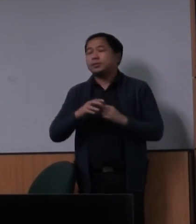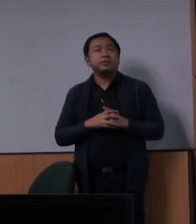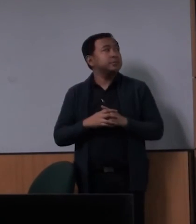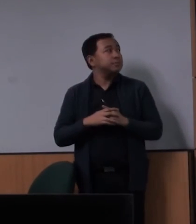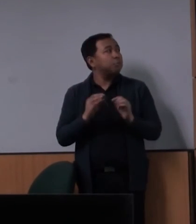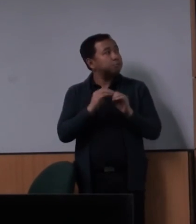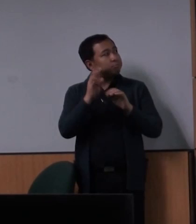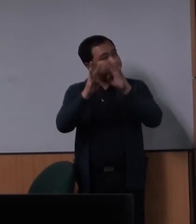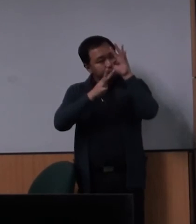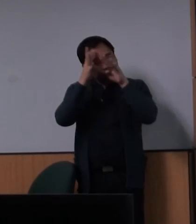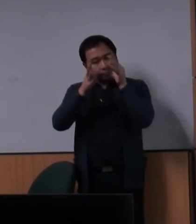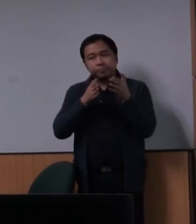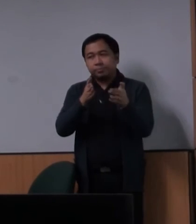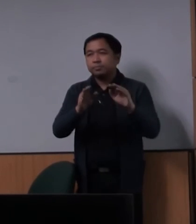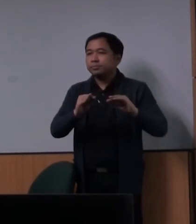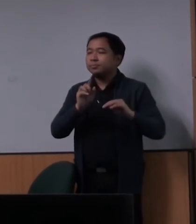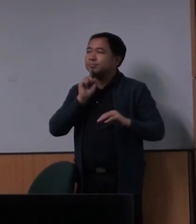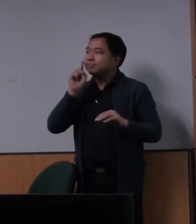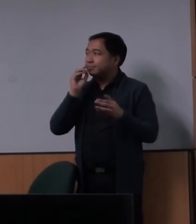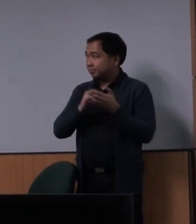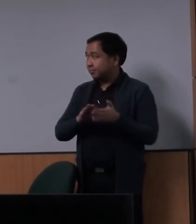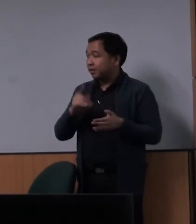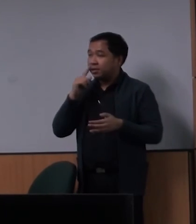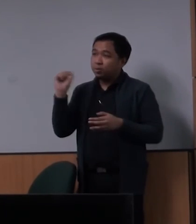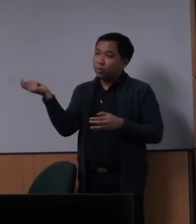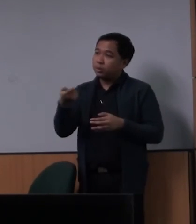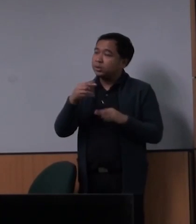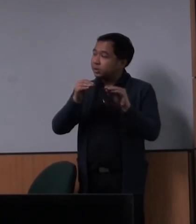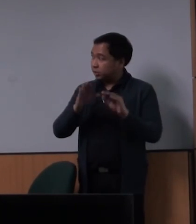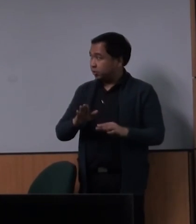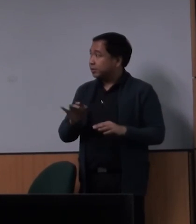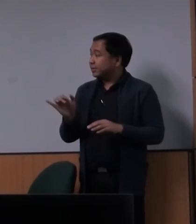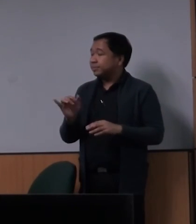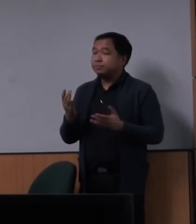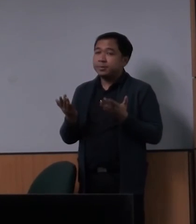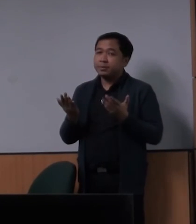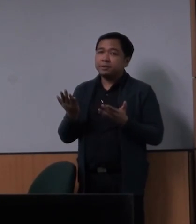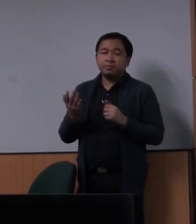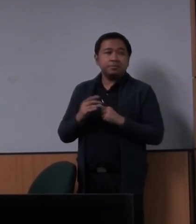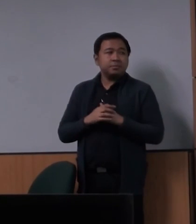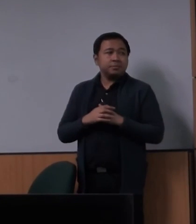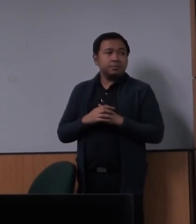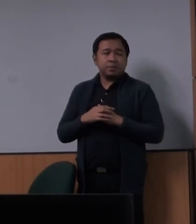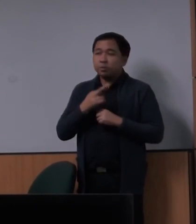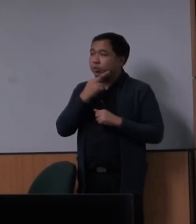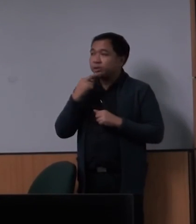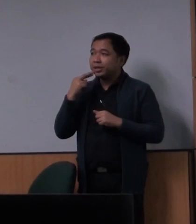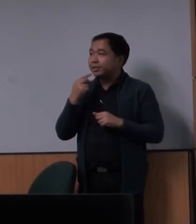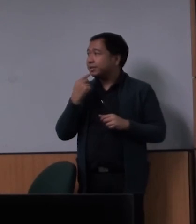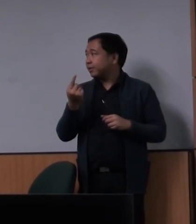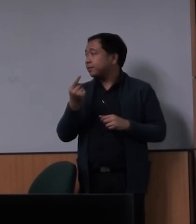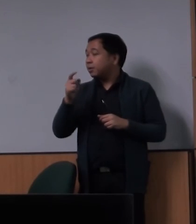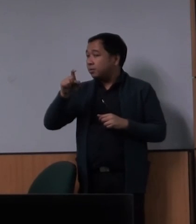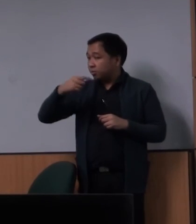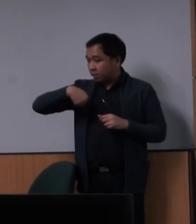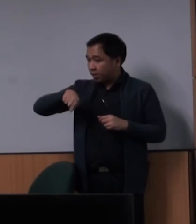So more innovative means in teaching the deaf students, I guess for all the teachers. Like, I guess, Rochelle said, we